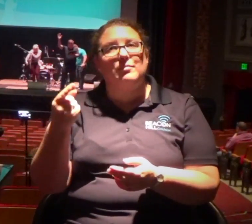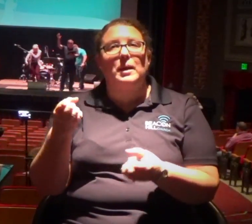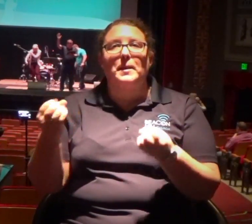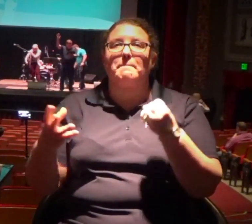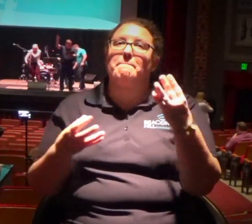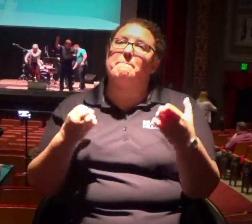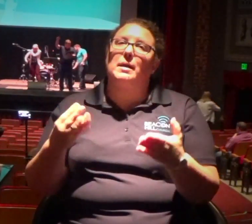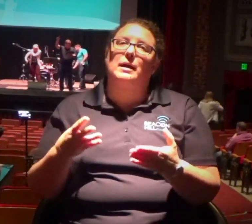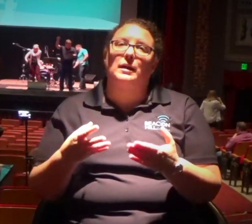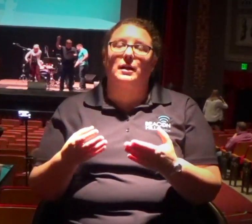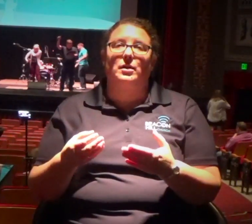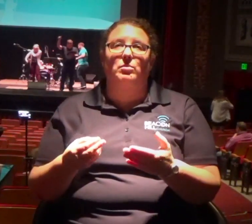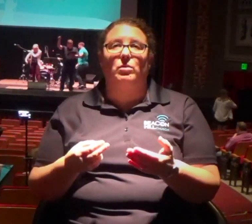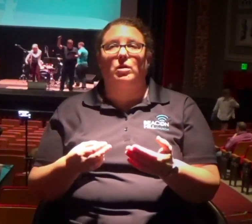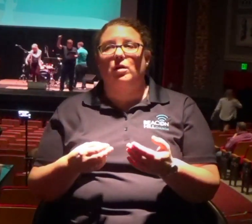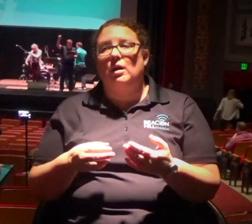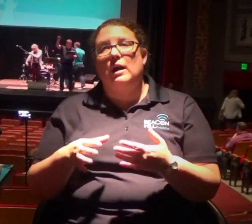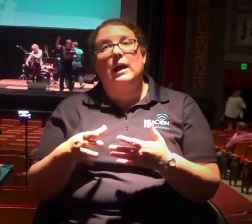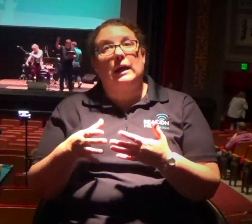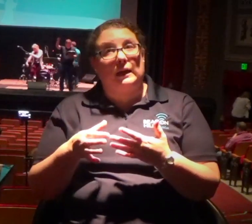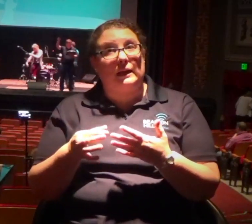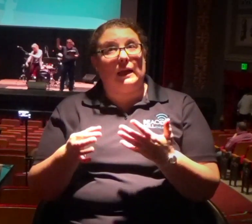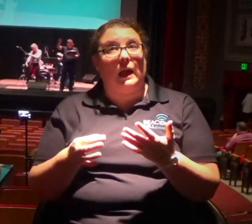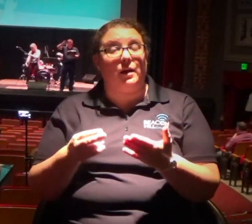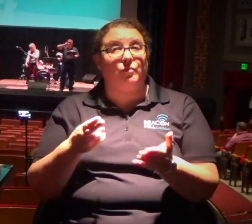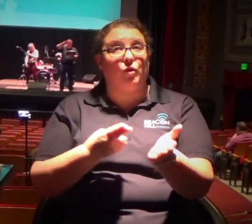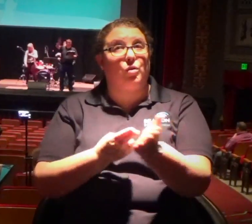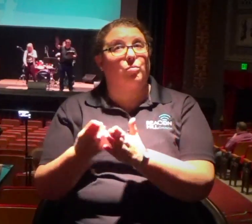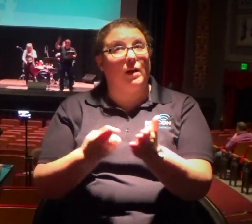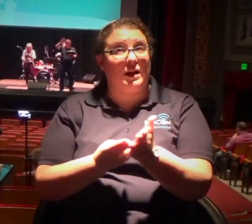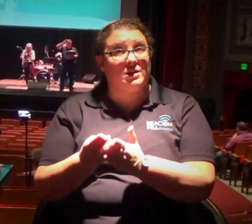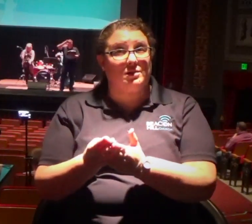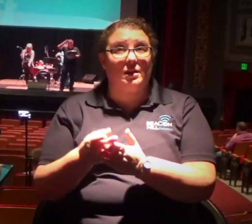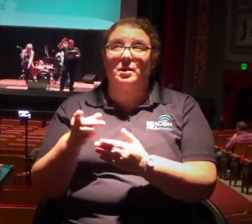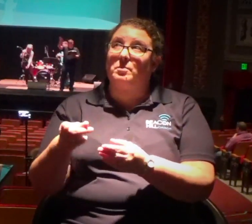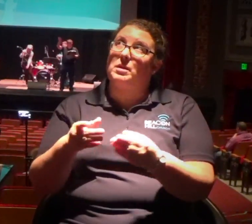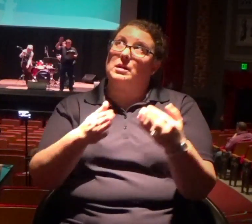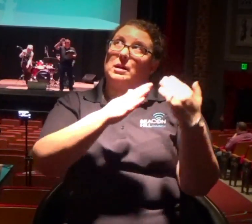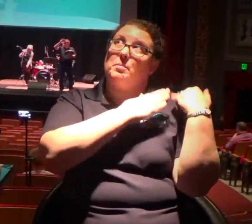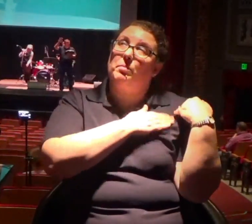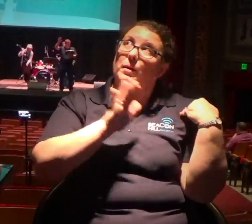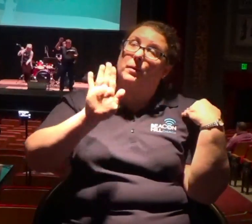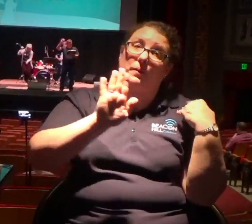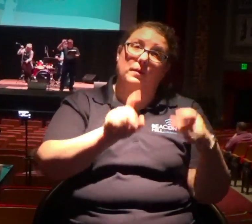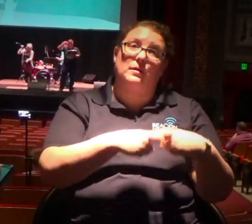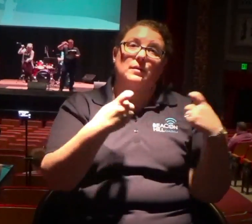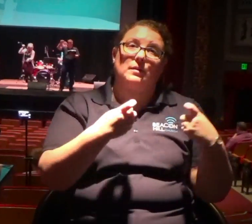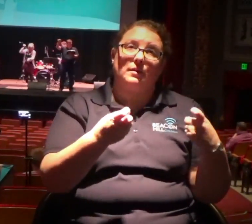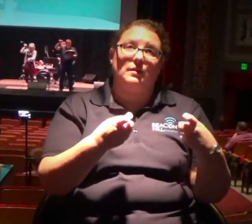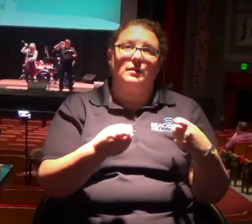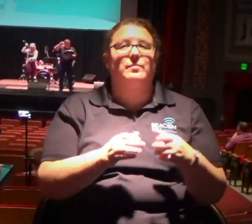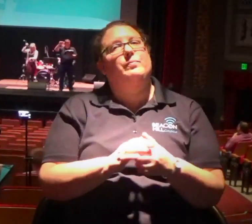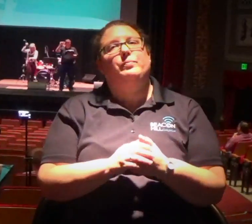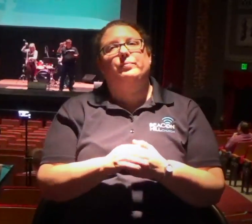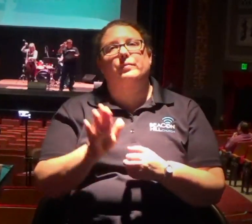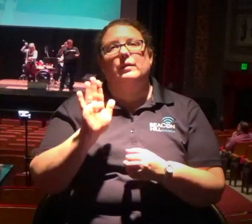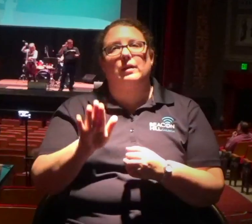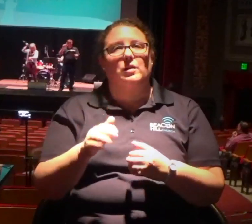accounted righteousness, and he shall bear their iniquities. Therefore I will divide him a portion with the name, and he shall divide the spoil with the strong,